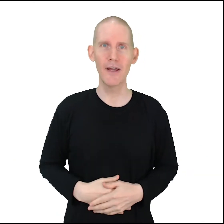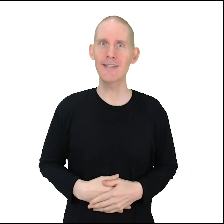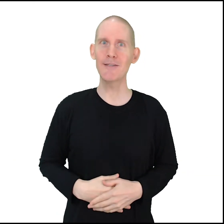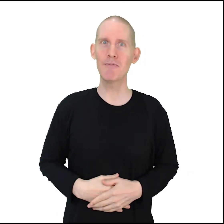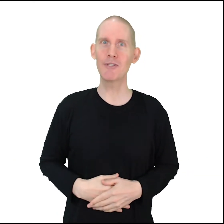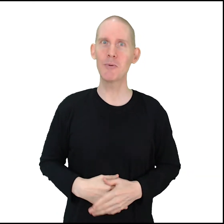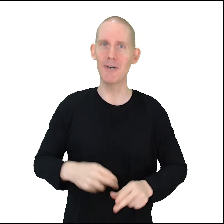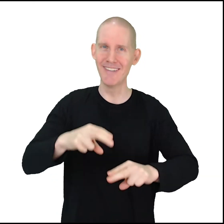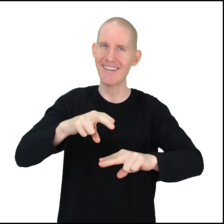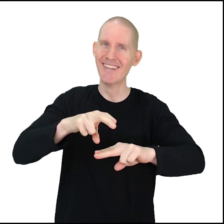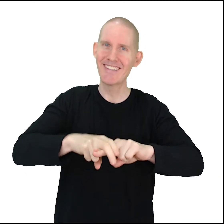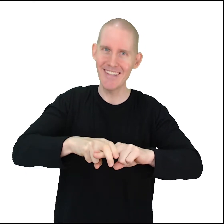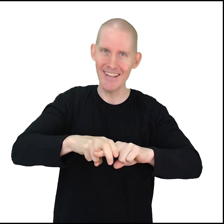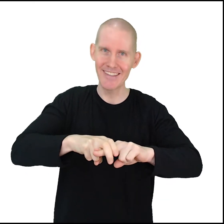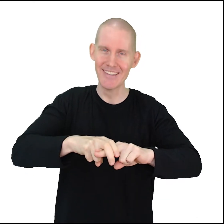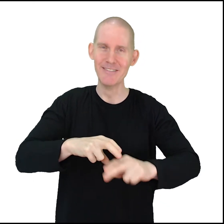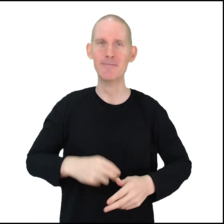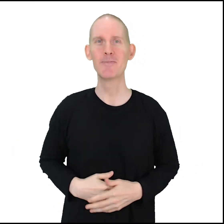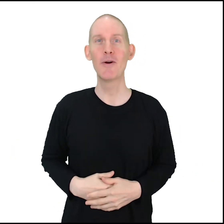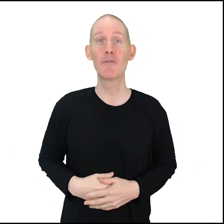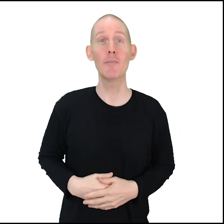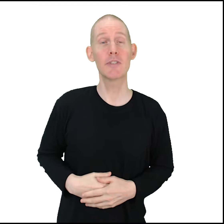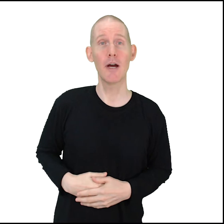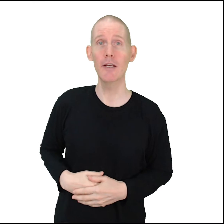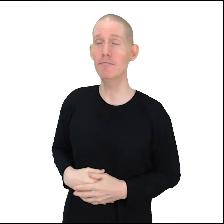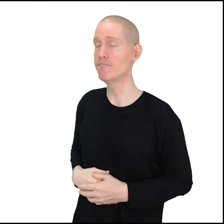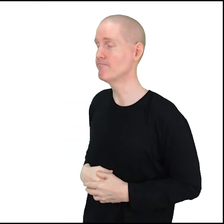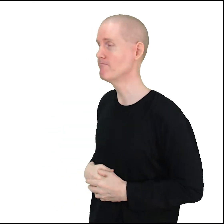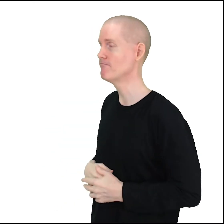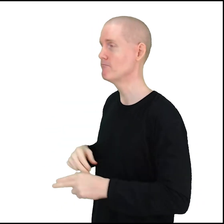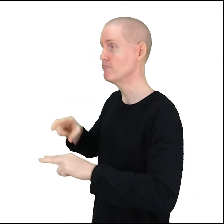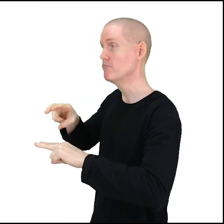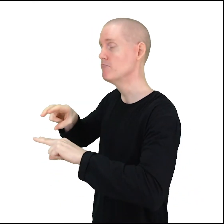and visual. Sit. From the side.